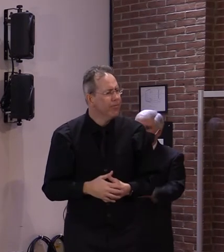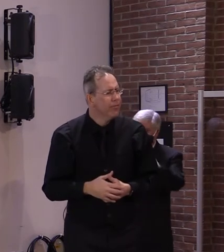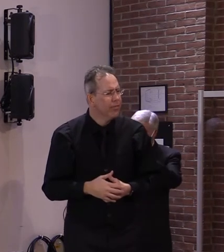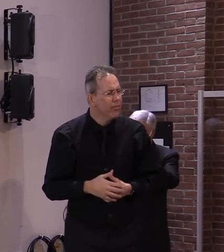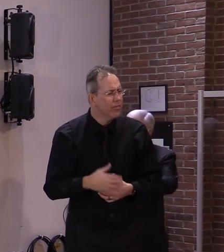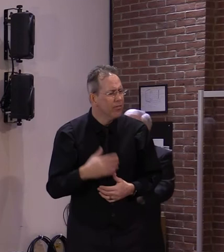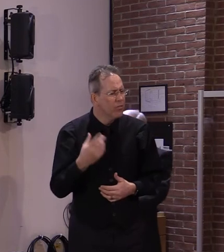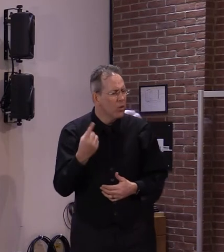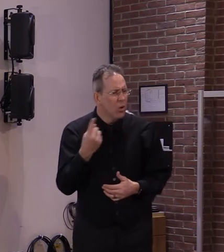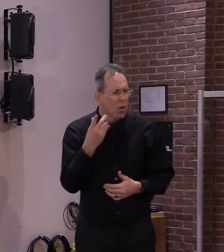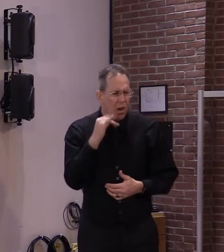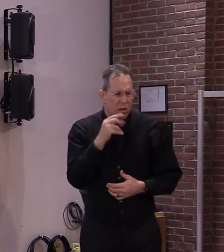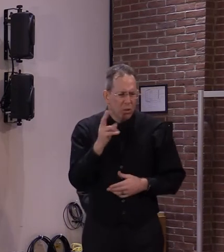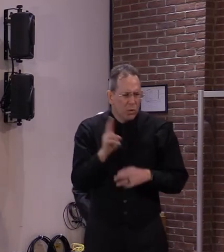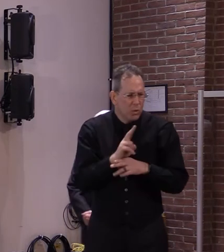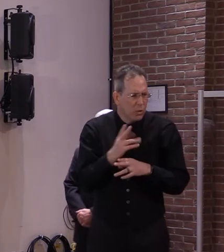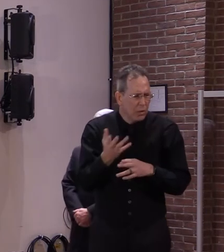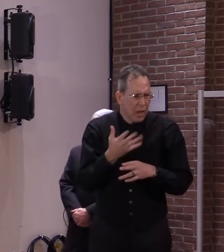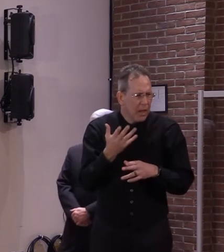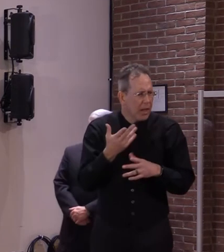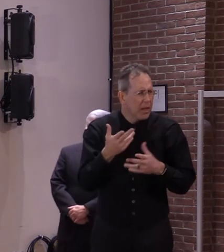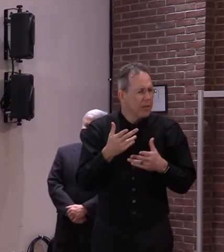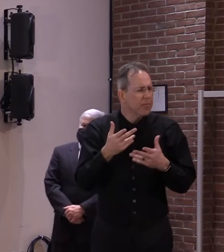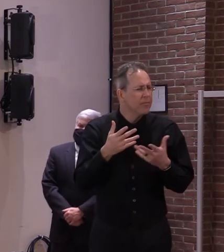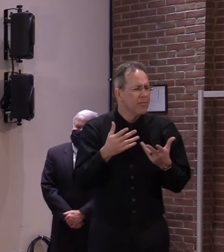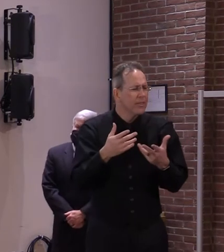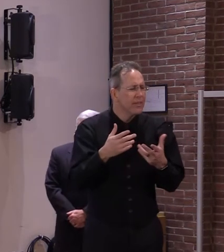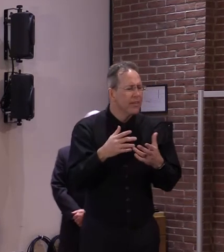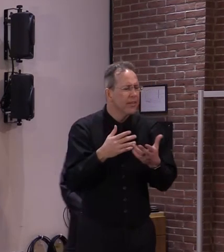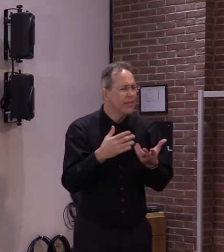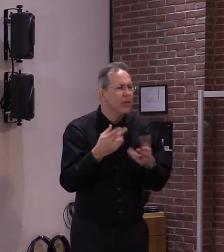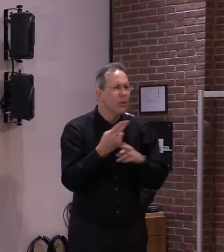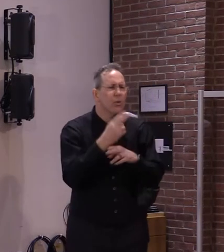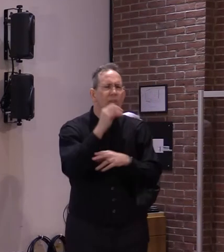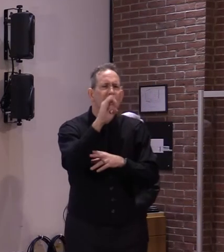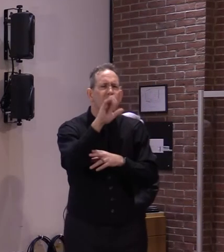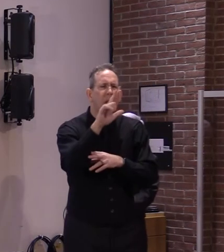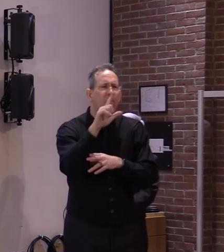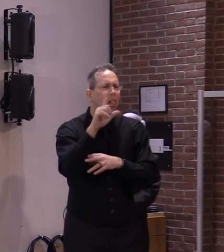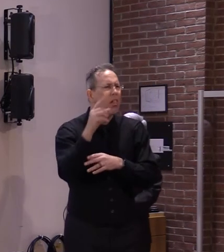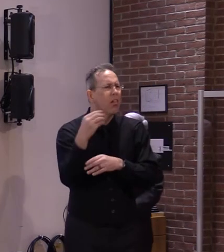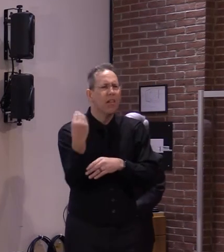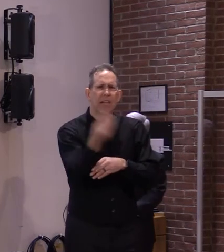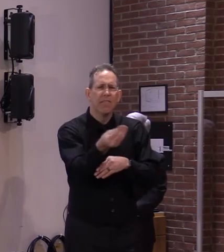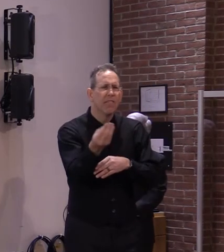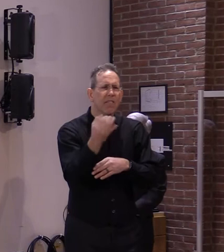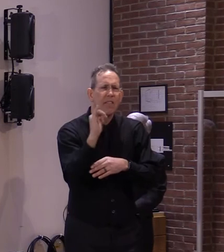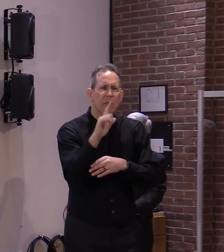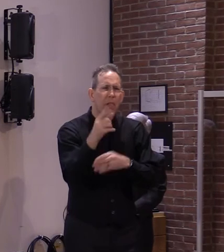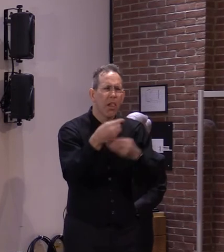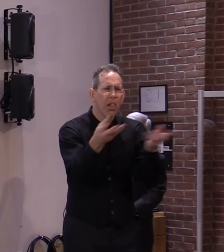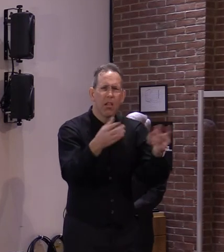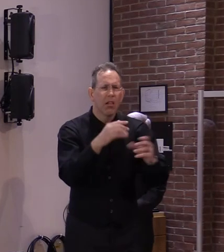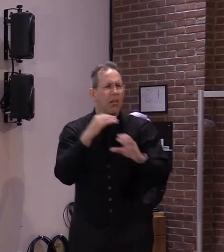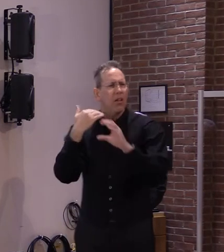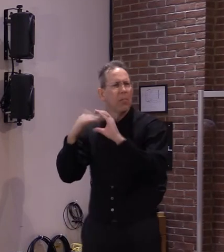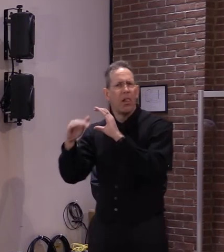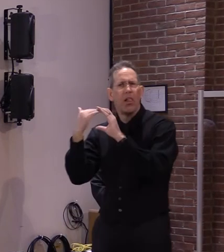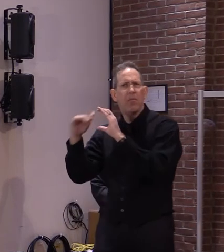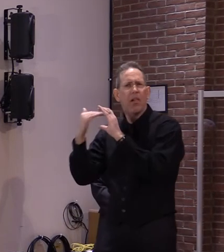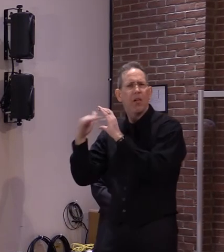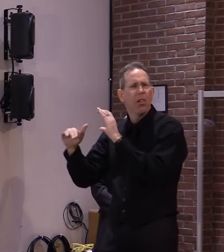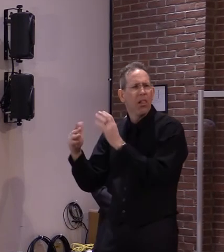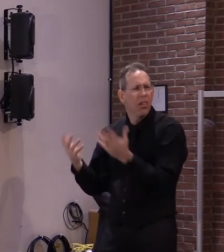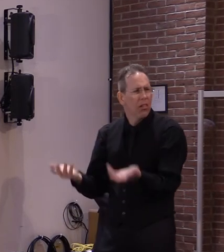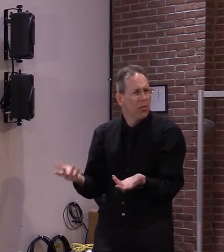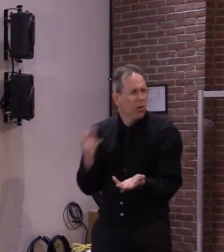um i'll let secretary smith answer but but again i just want to say again what uh what i heard